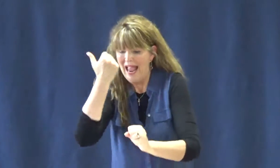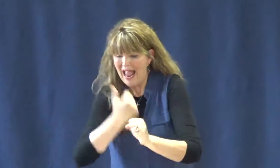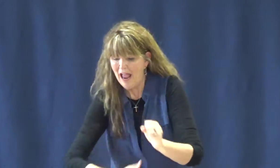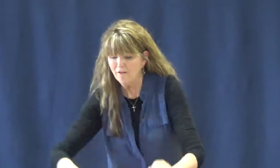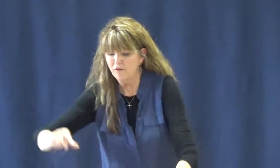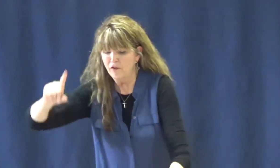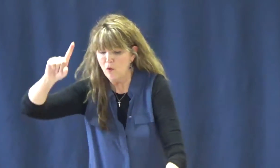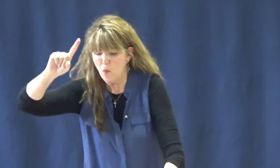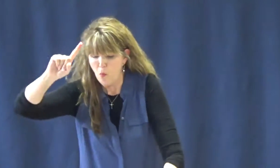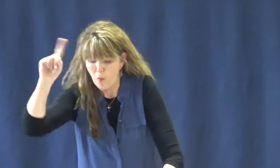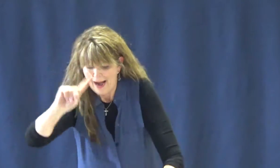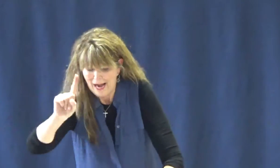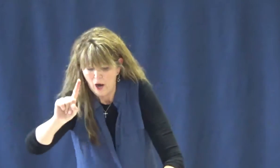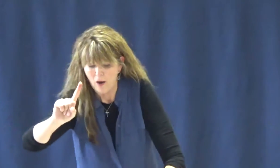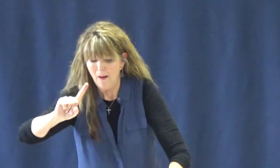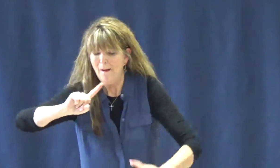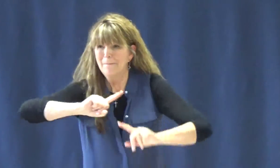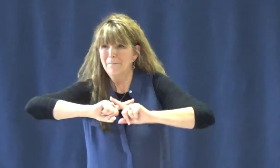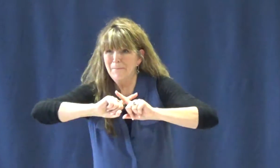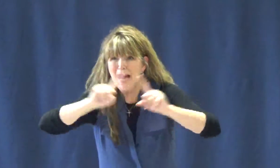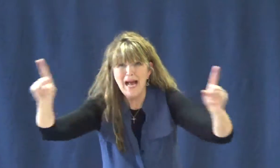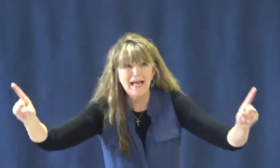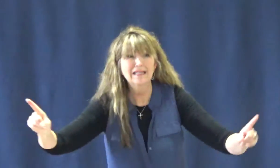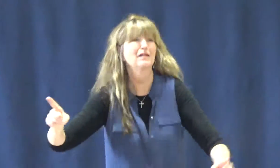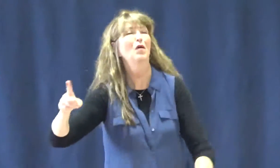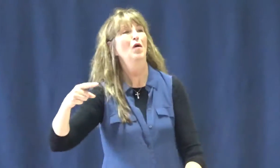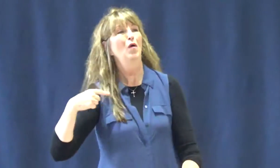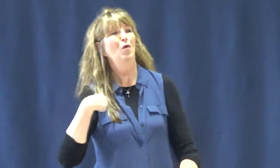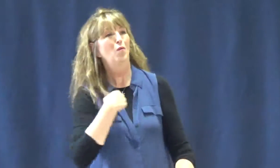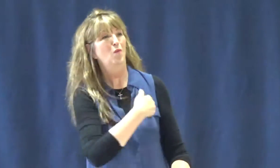to everyone, everywhere.